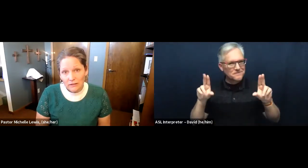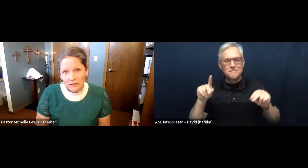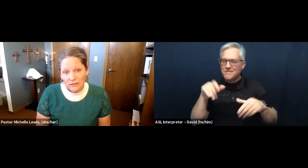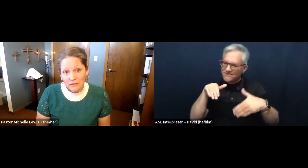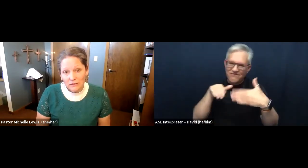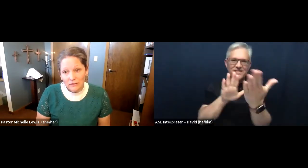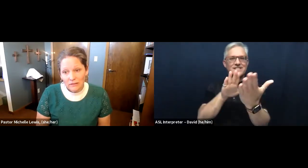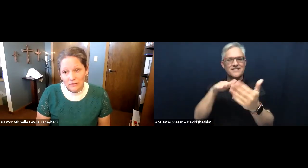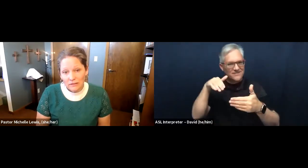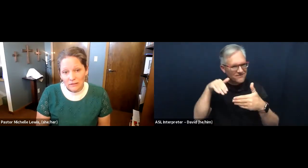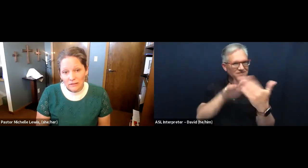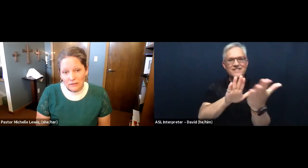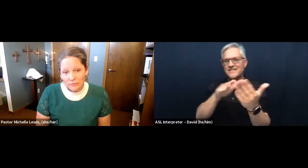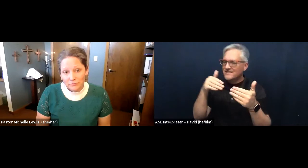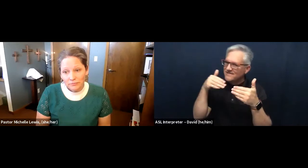again.